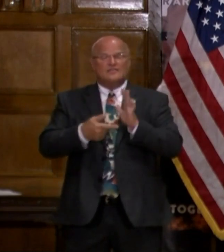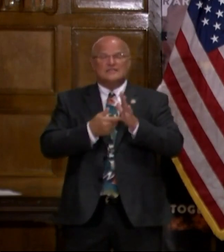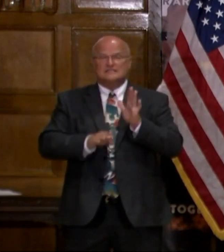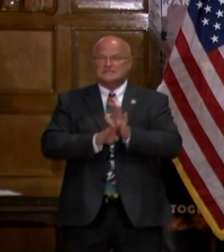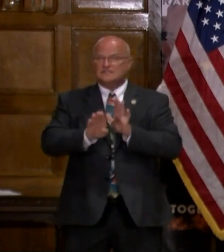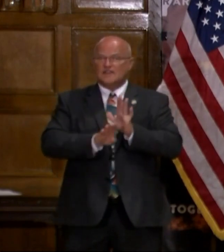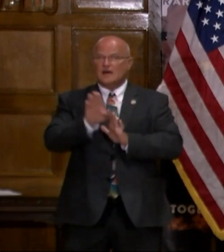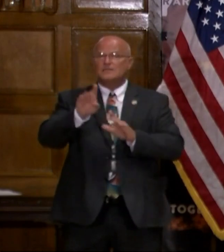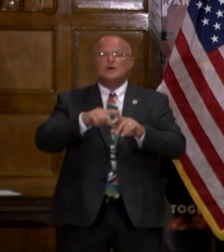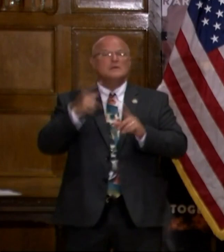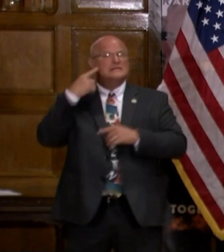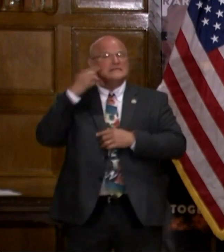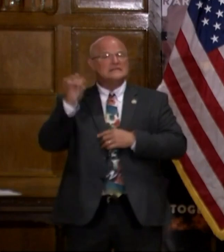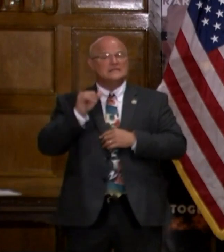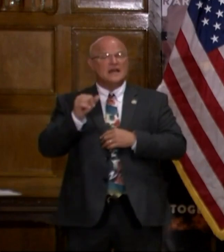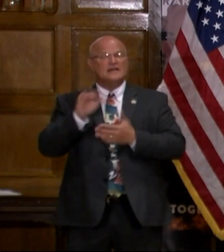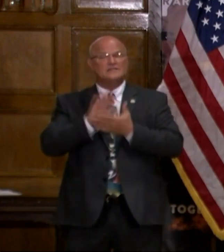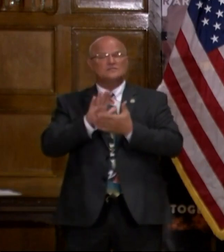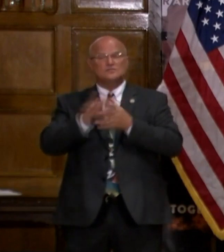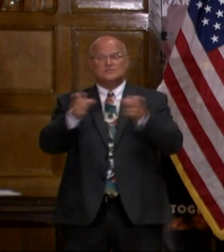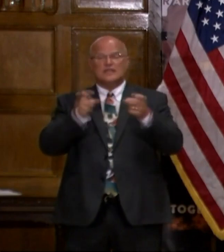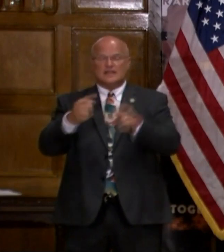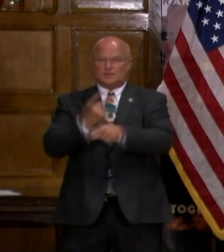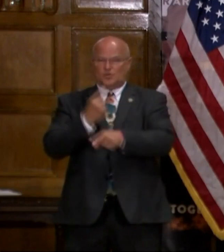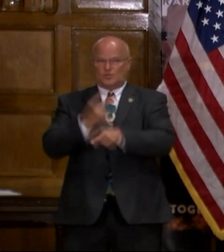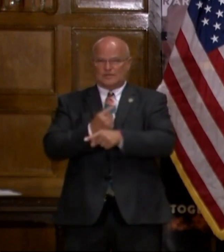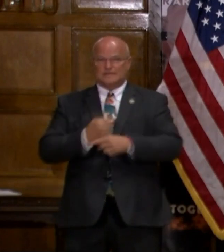develops, but it sounds like they're handling it appropriately.